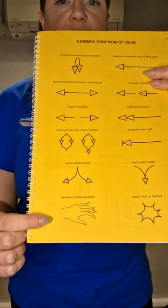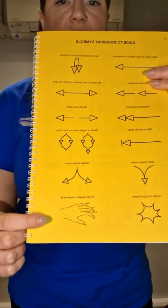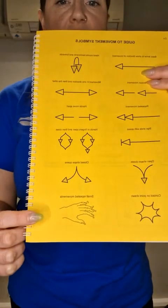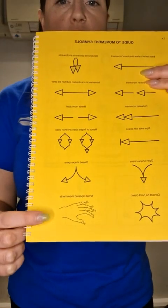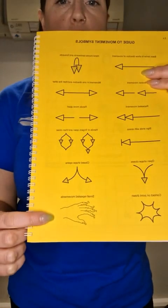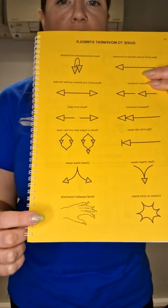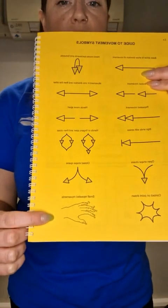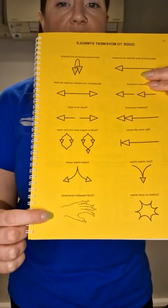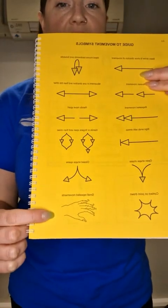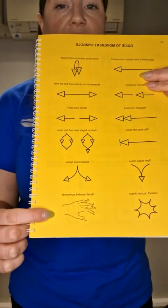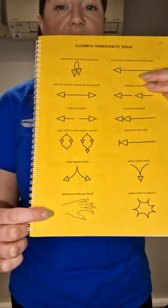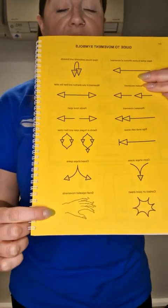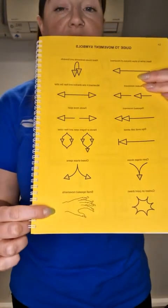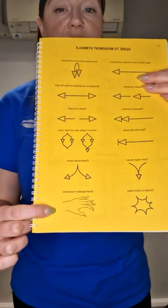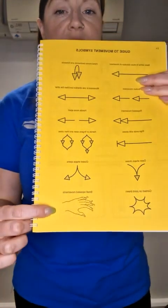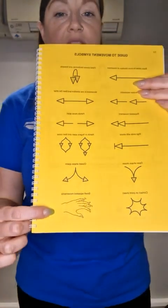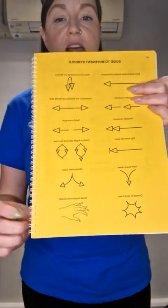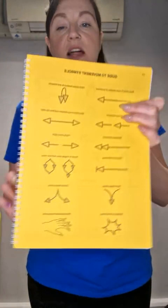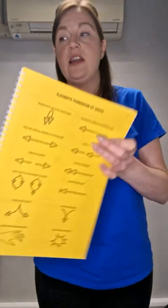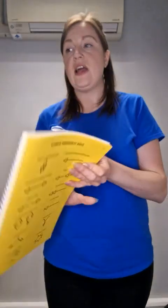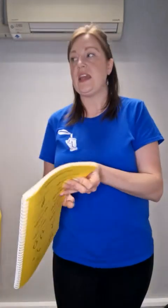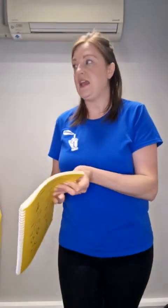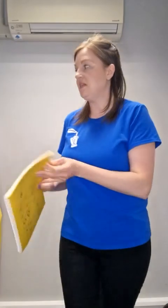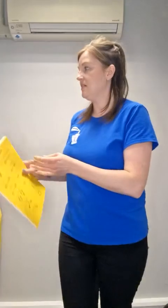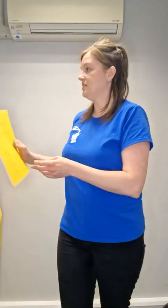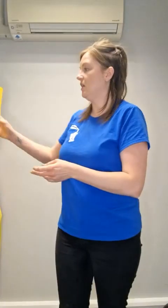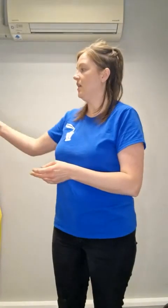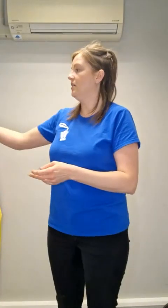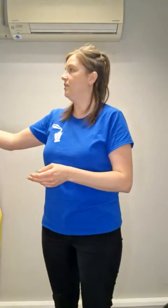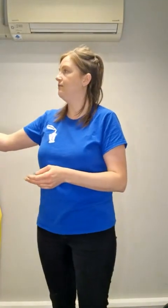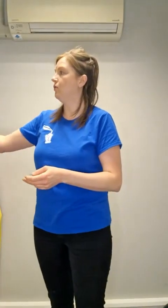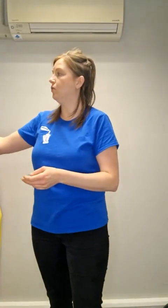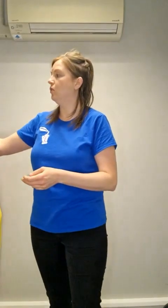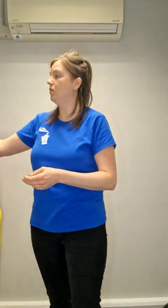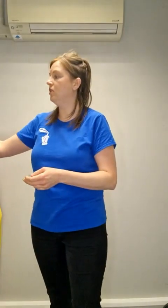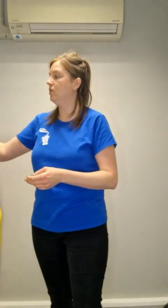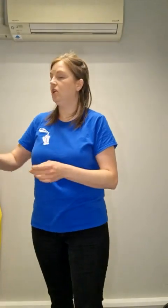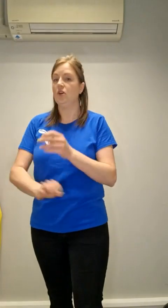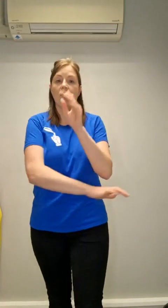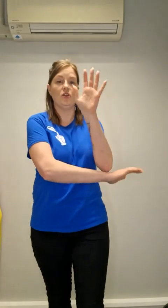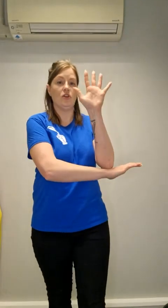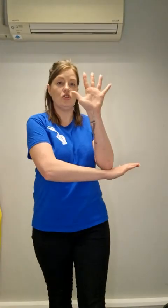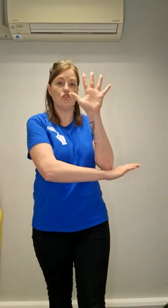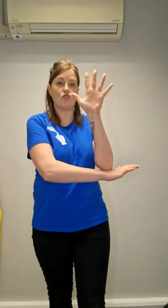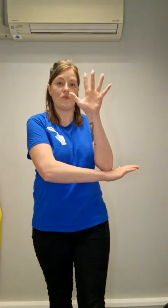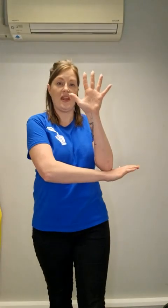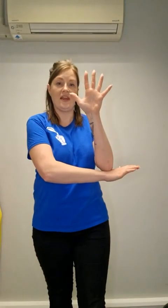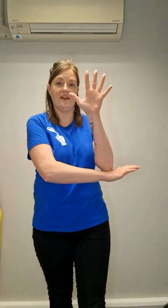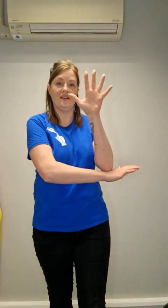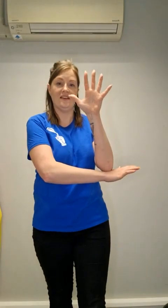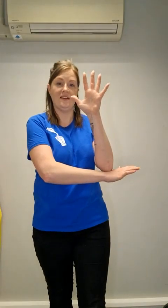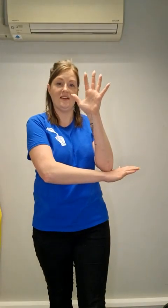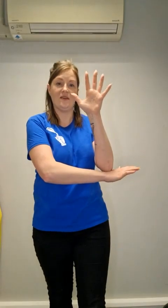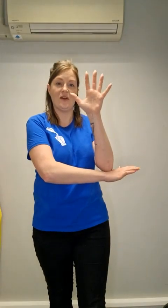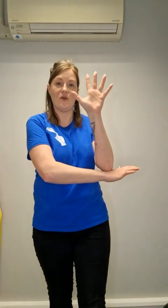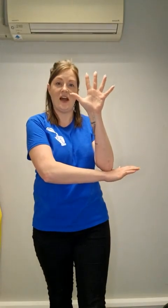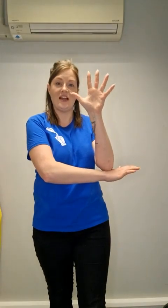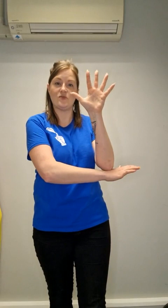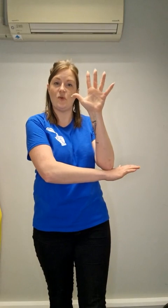a quivering hand, like in the sign for tree, where your hand will